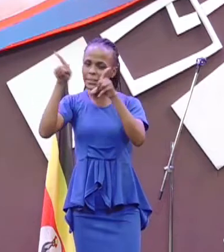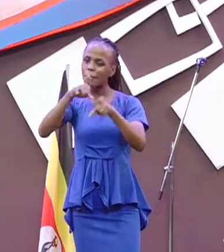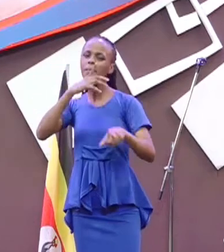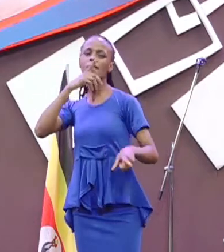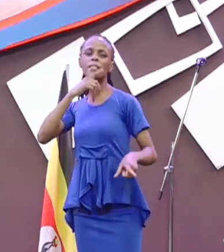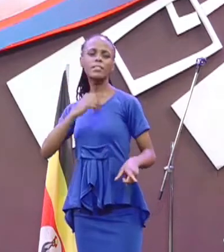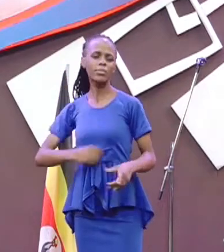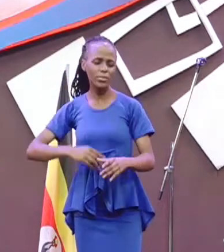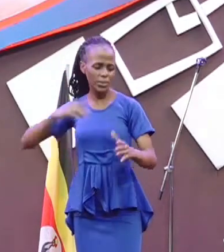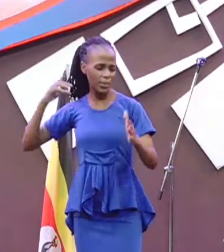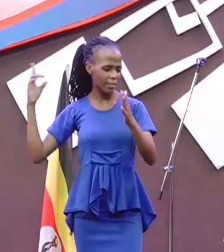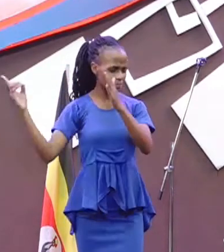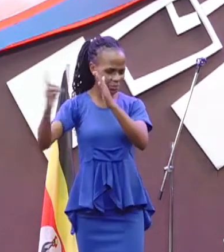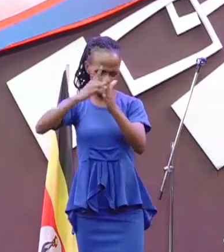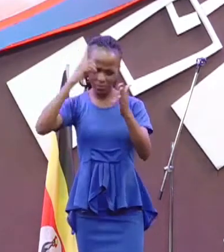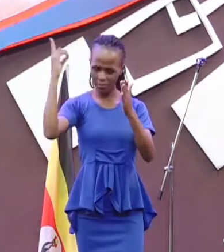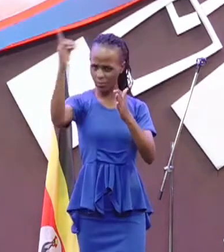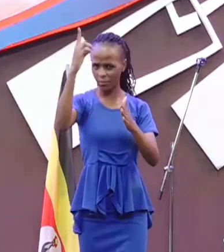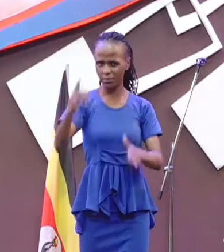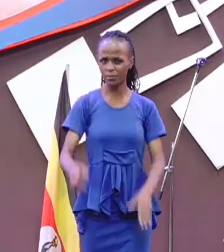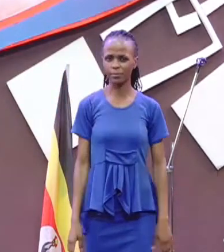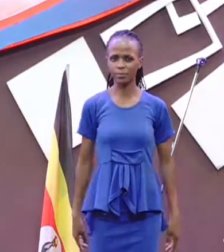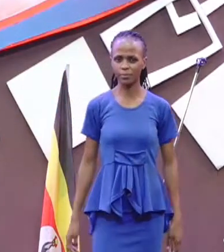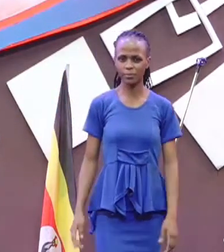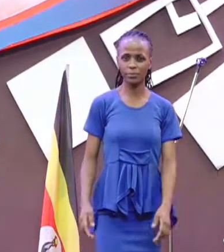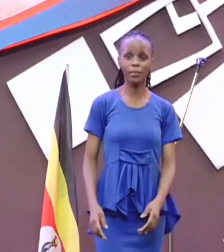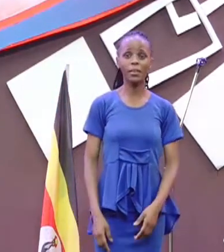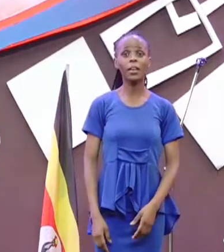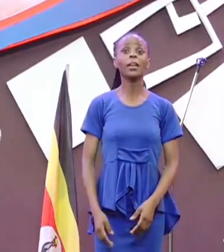that Hezekiah did what was right before the Lord as his father